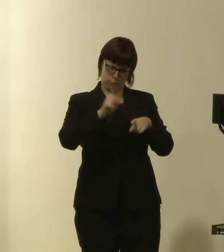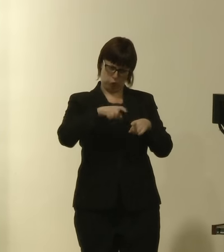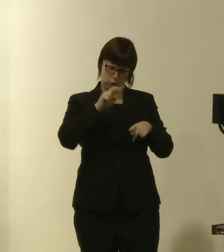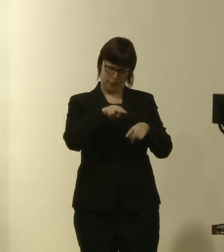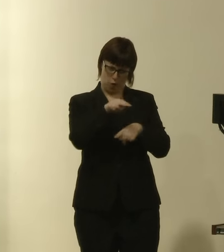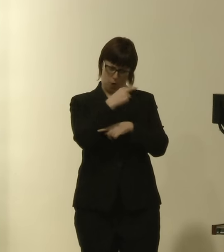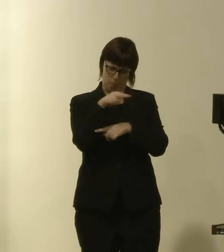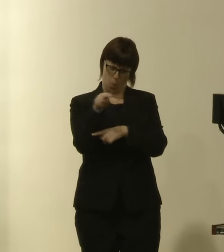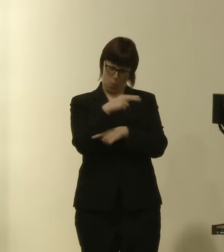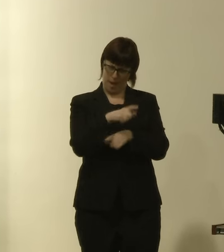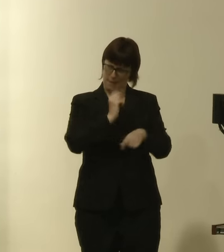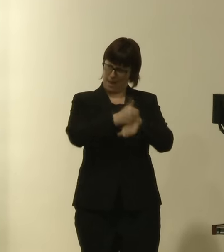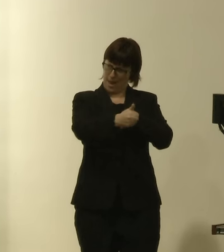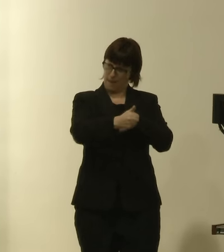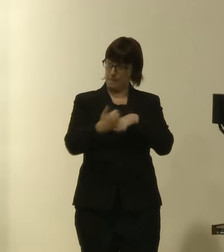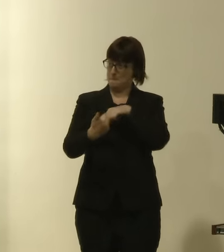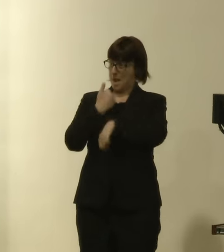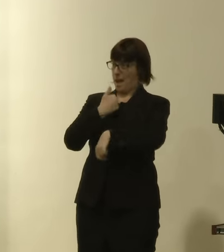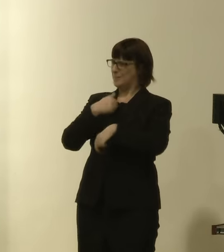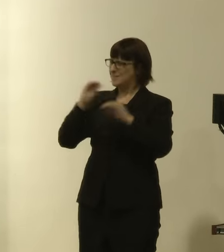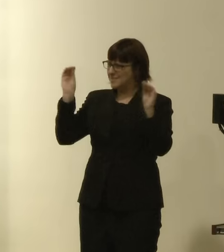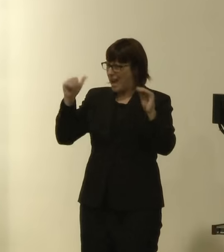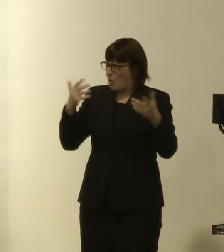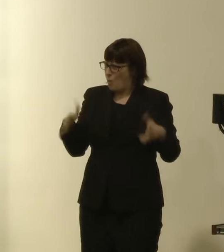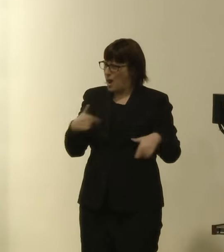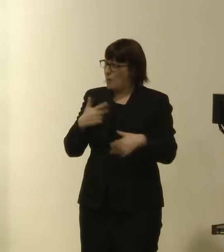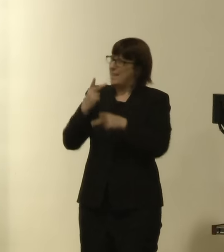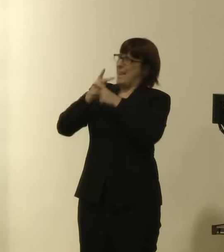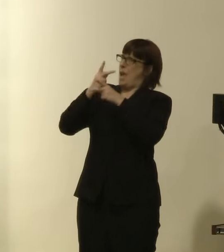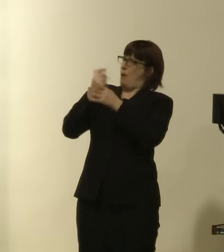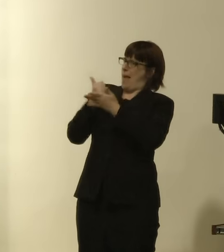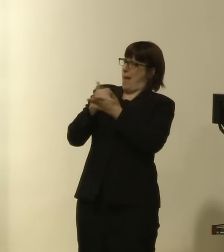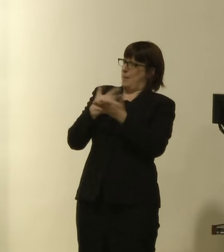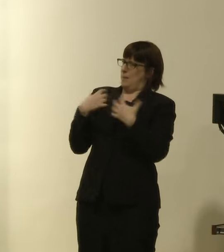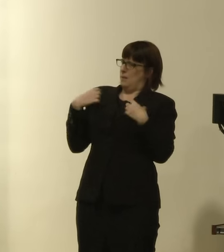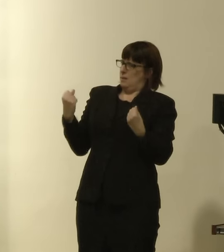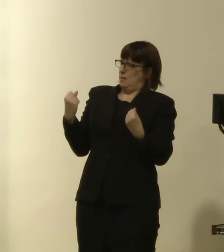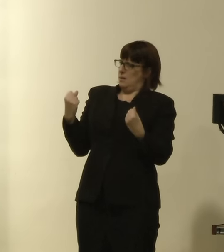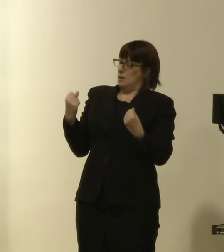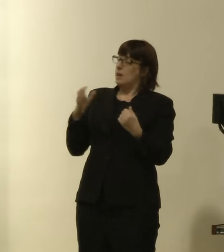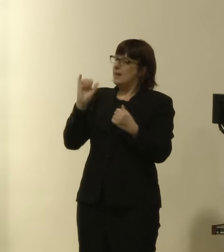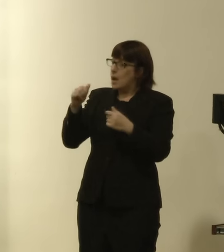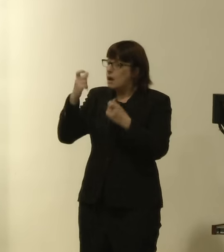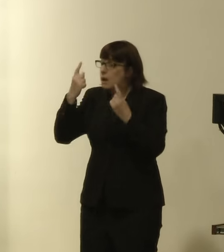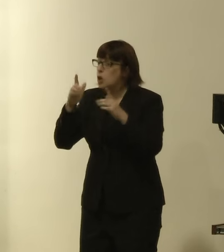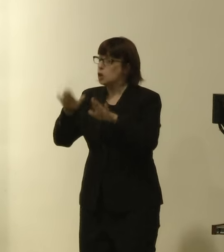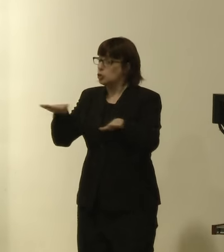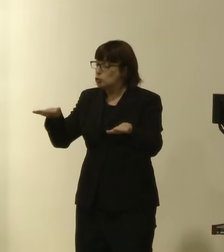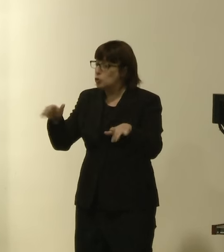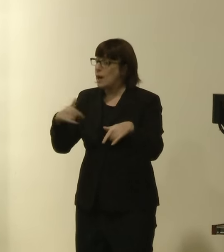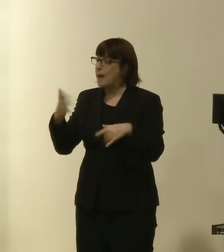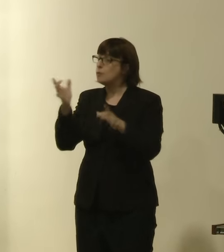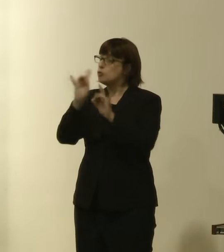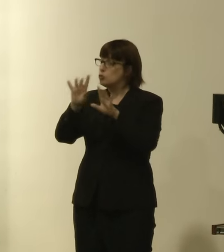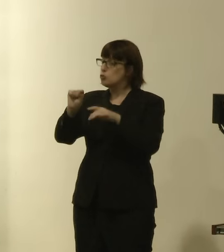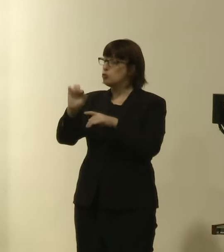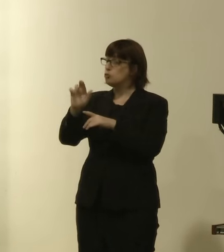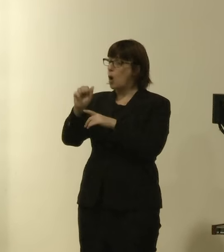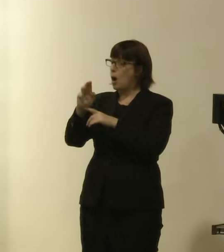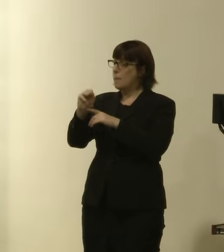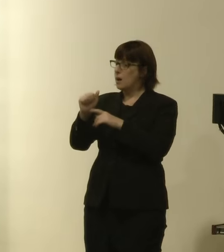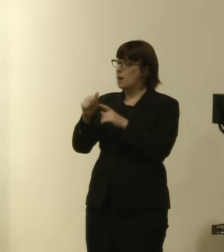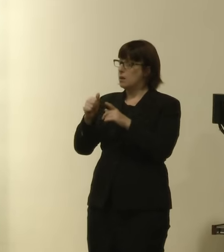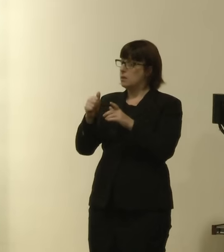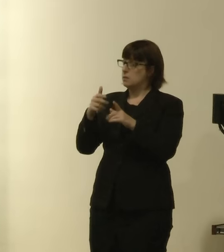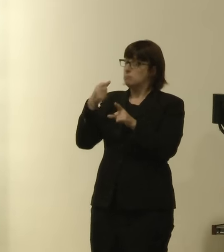Trauma is the leading killer of American children and young adults. We have trauma deserts, even in